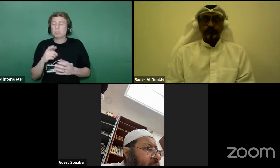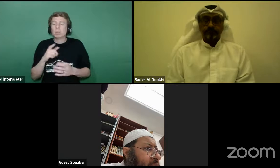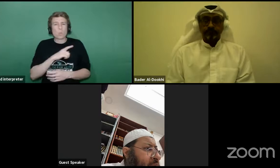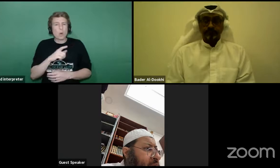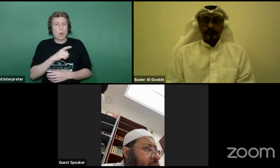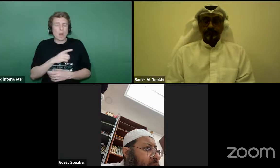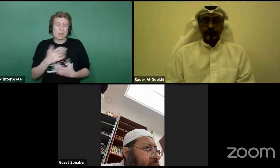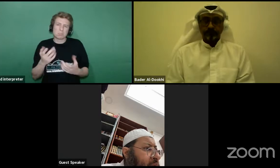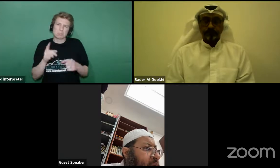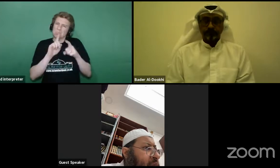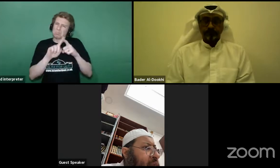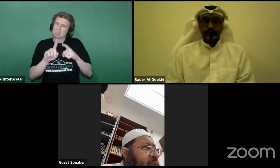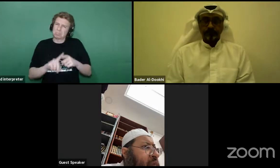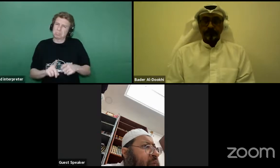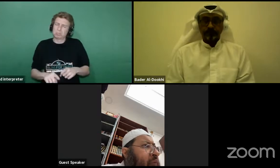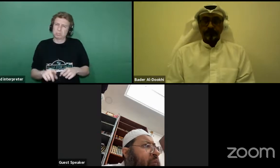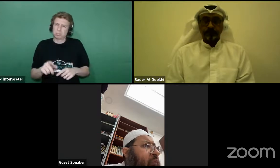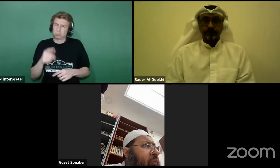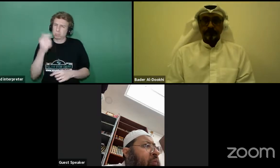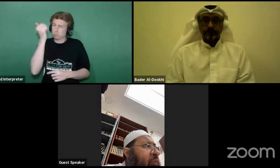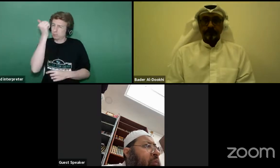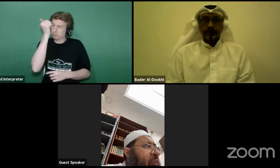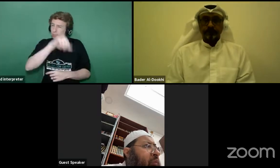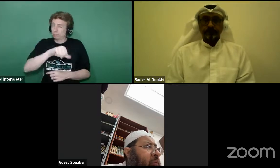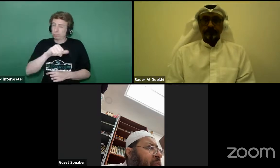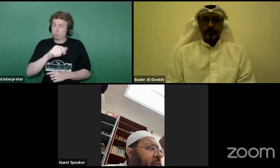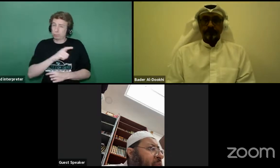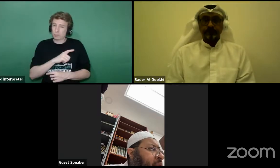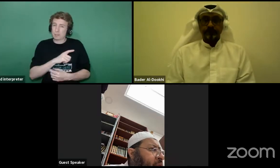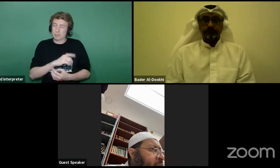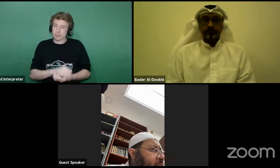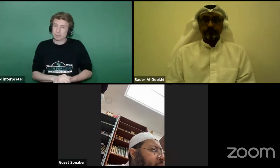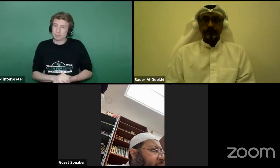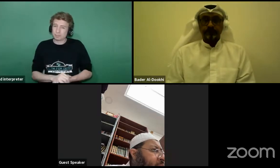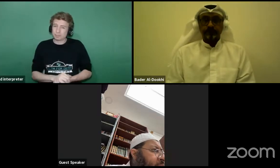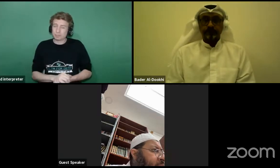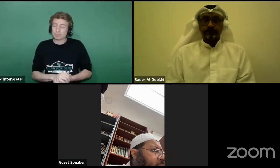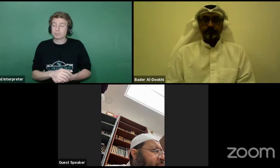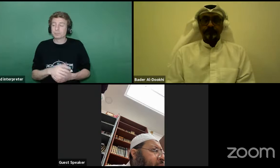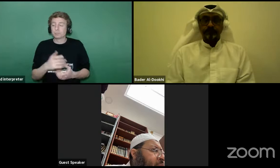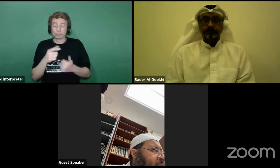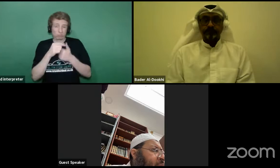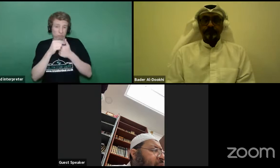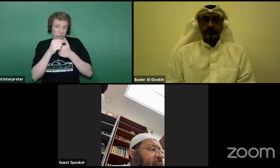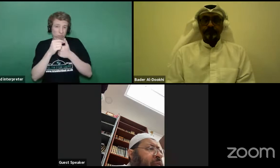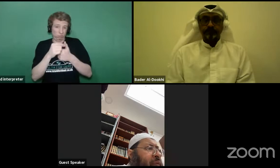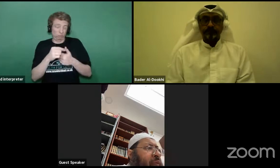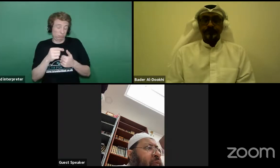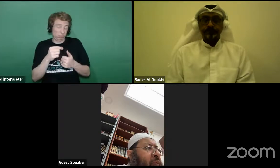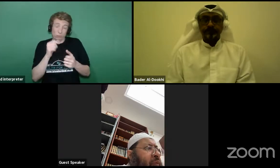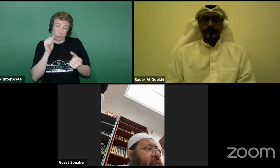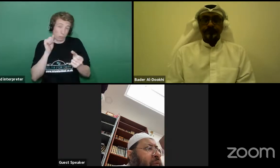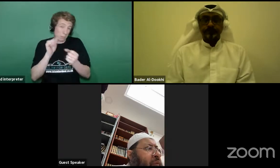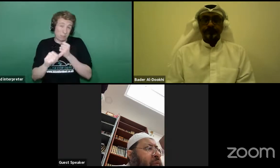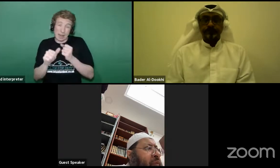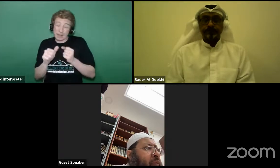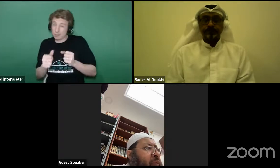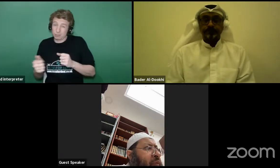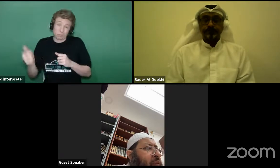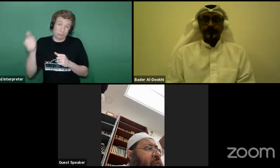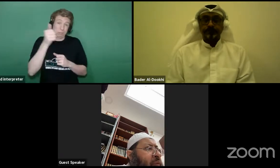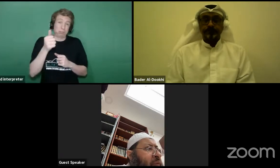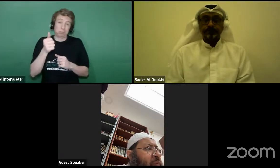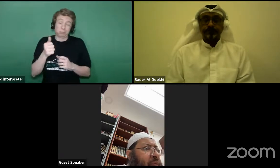that are also great in themselves. And the greatest of these wisdoms is that which Allah the Most High has said